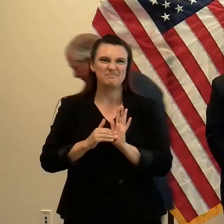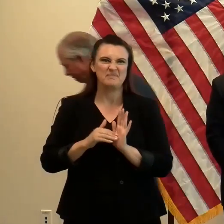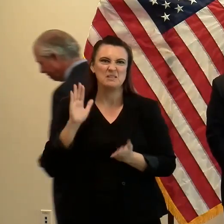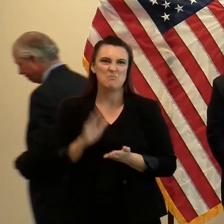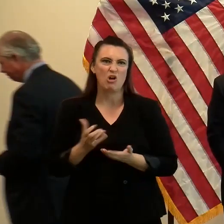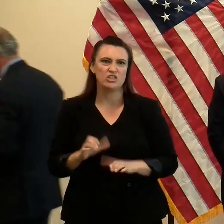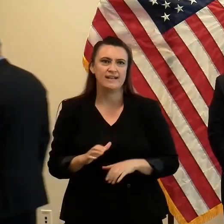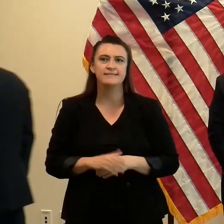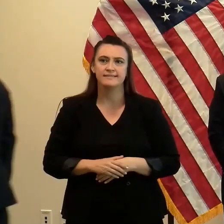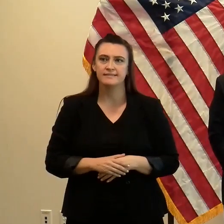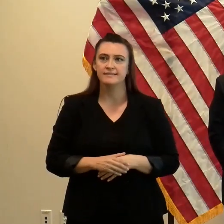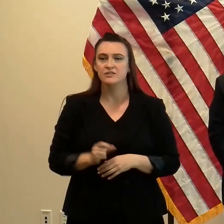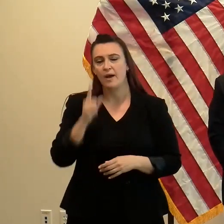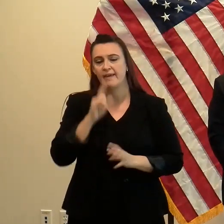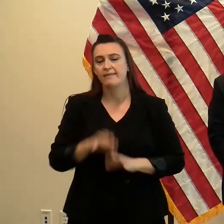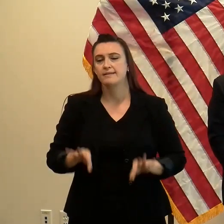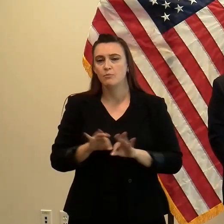Can you give any